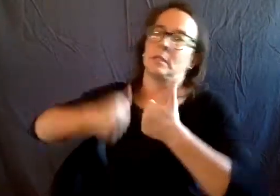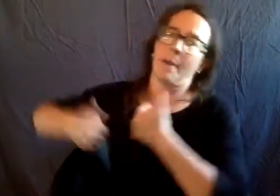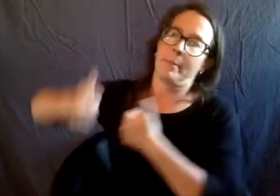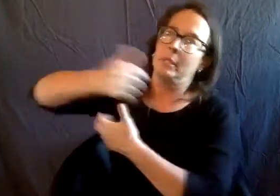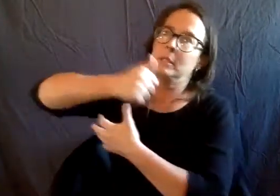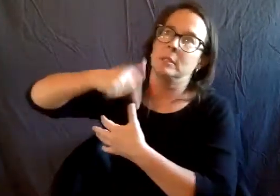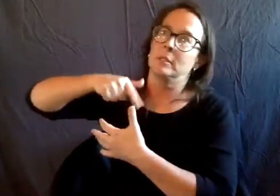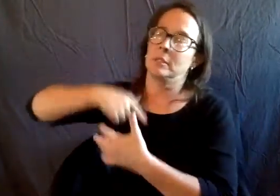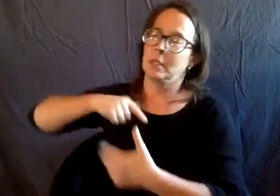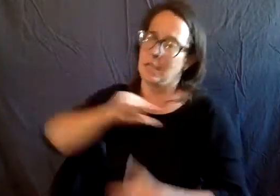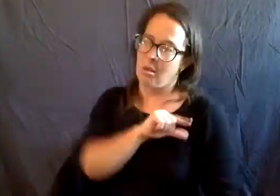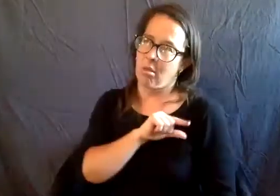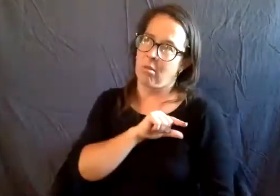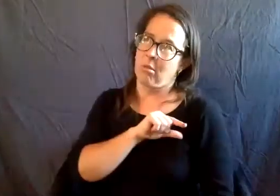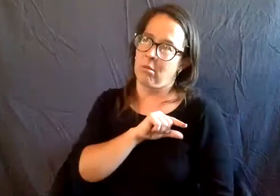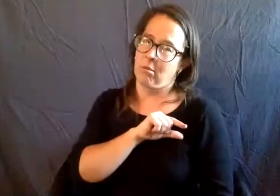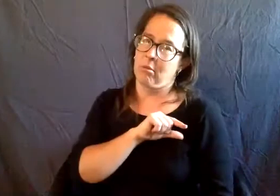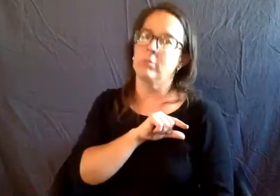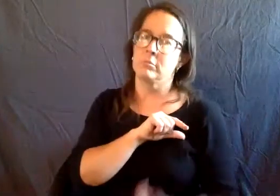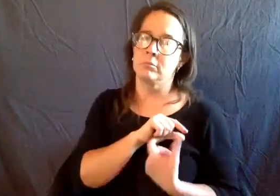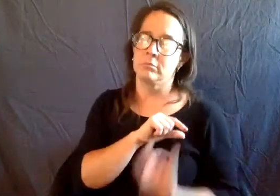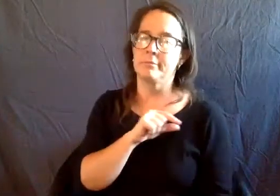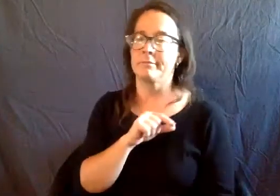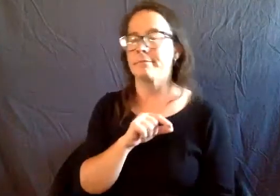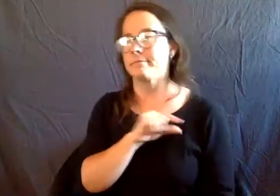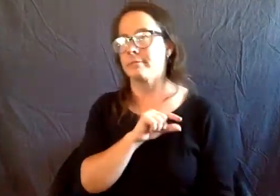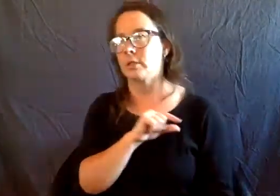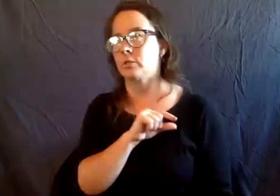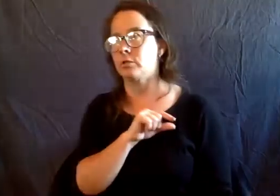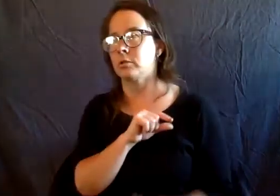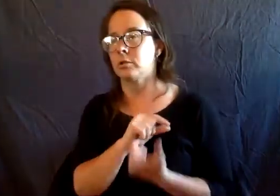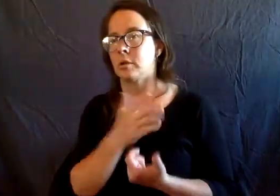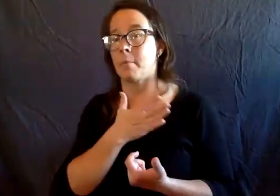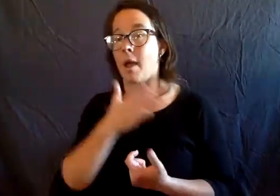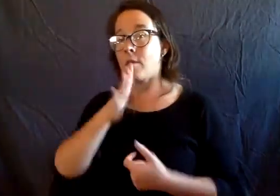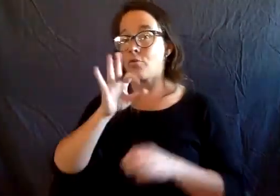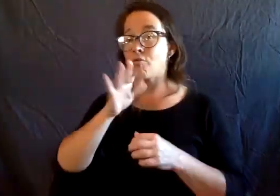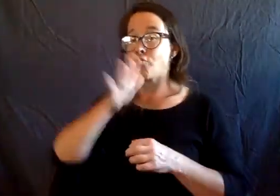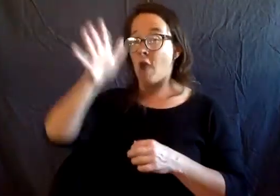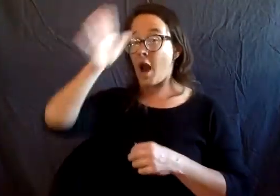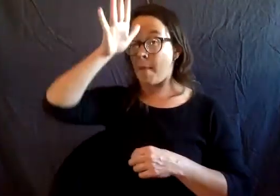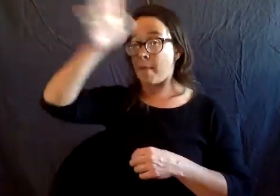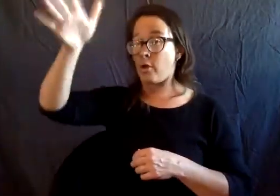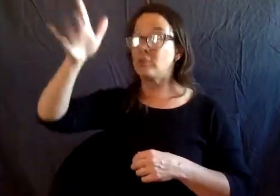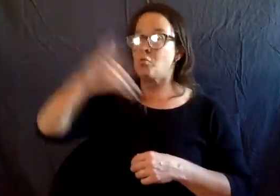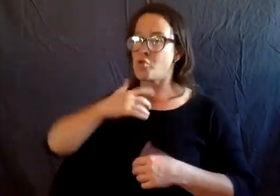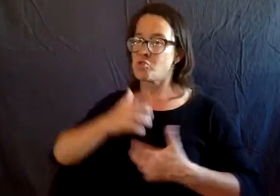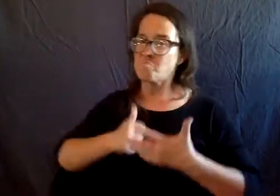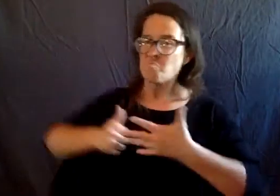My mother and my grandmother specifically are some of the smallest people in the family, but they were dominant as hell. They ruled